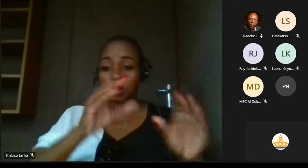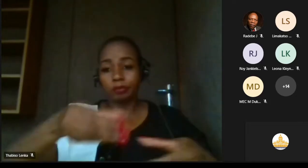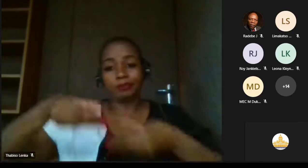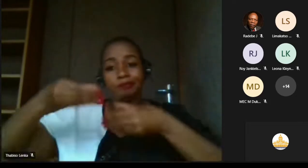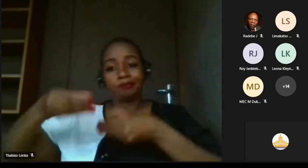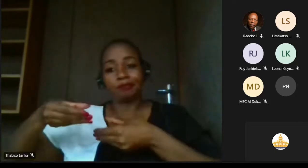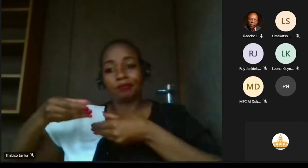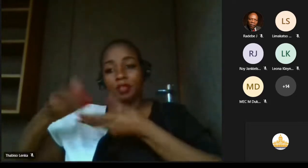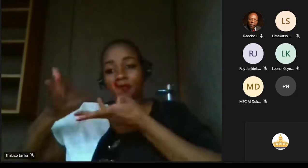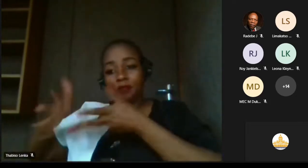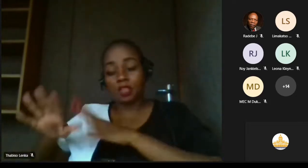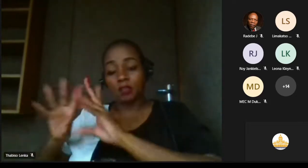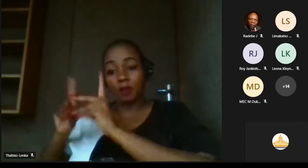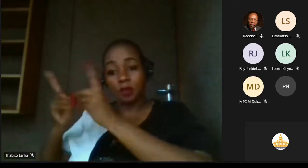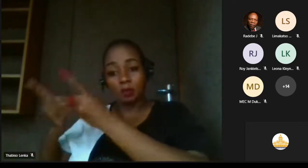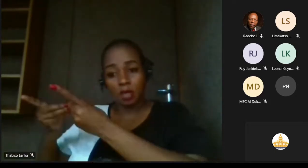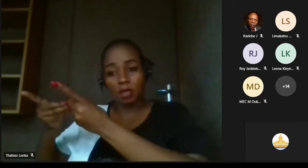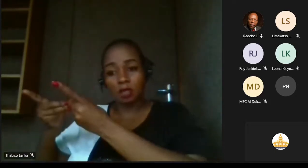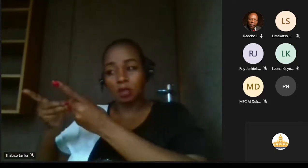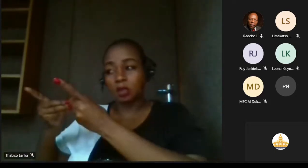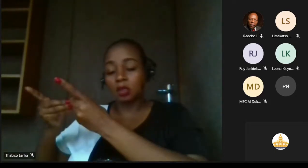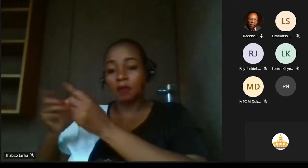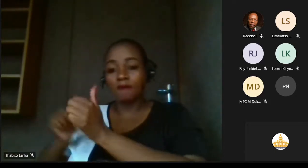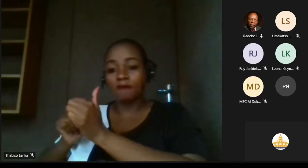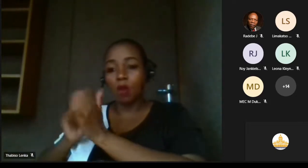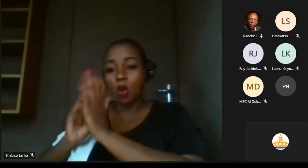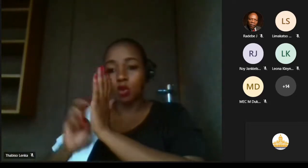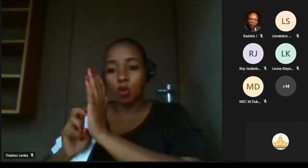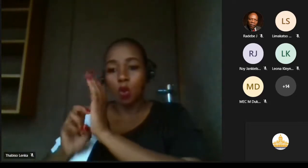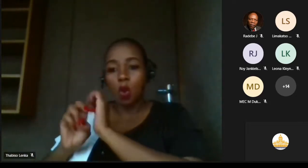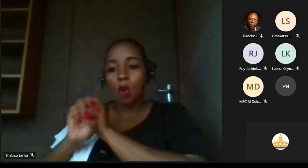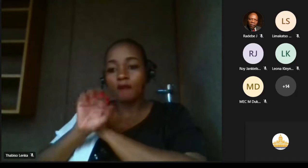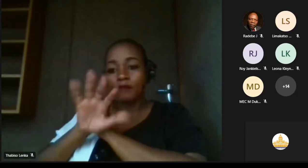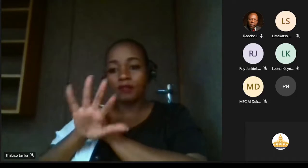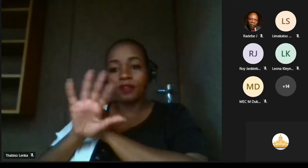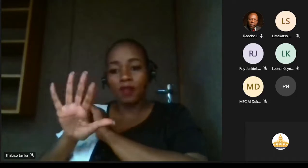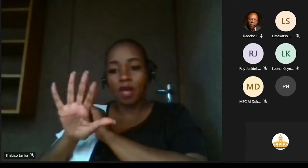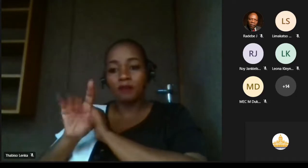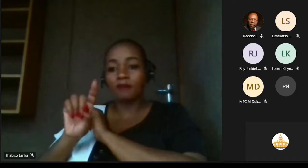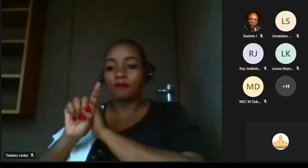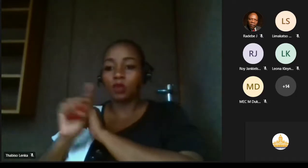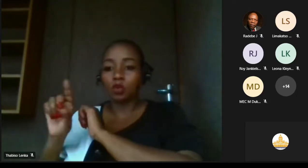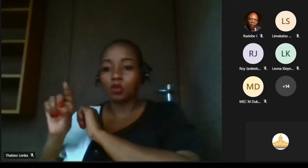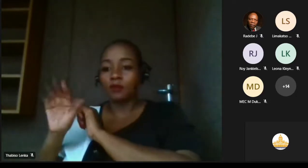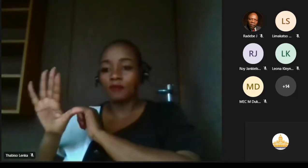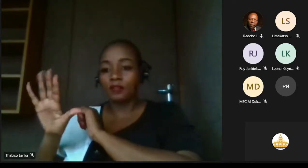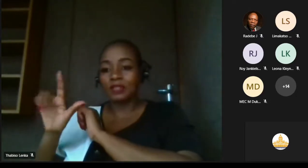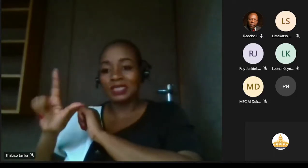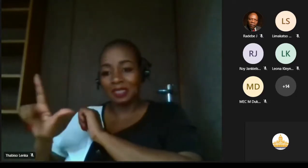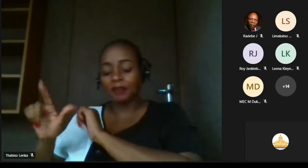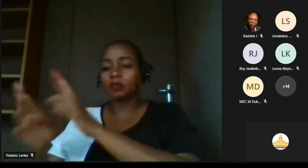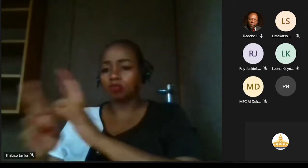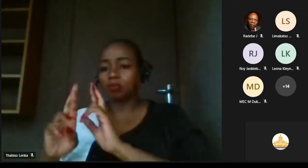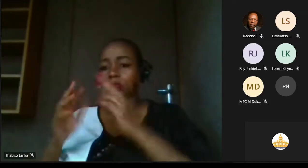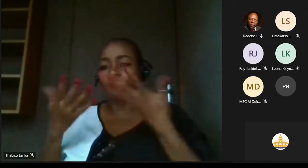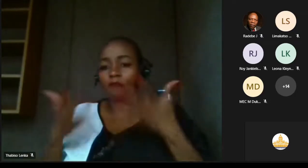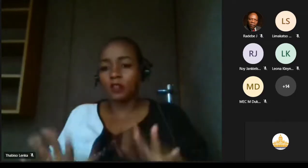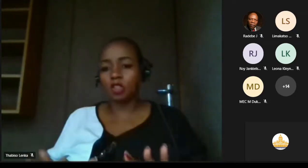to departments according to Rule 55 to 57 have been responded to.